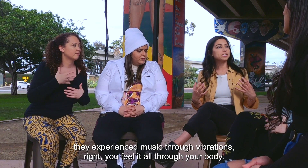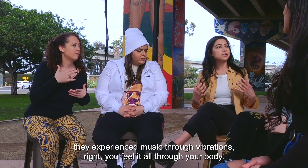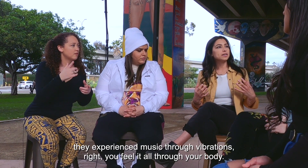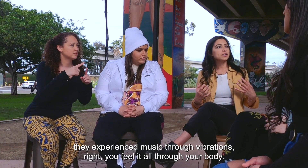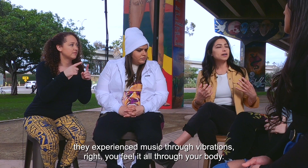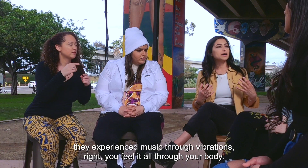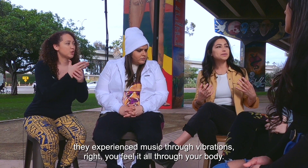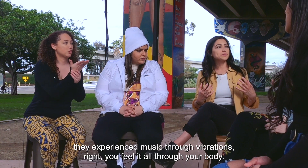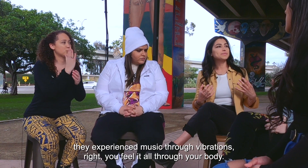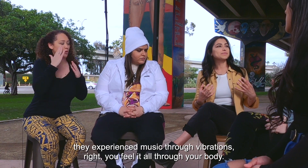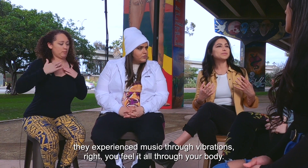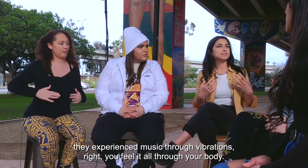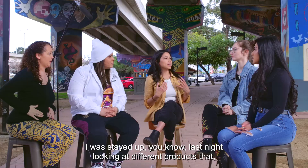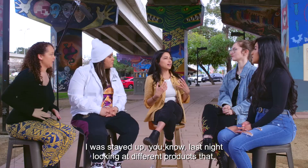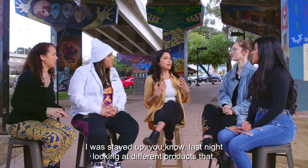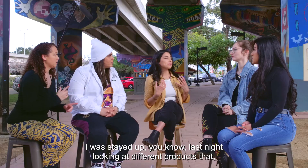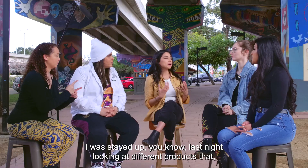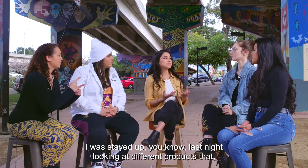through your body.